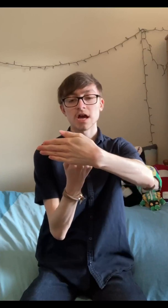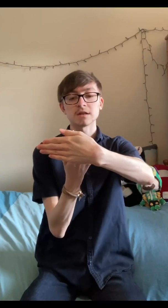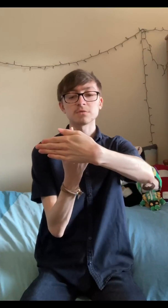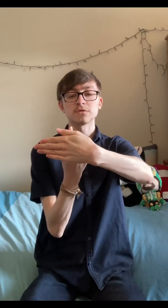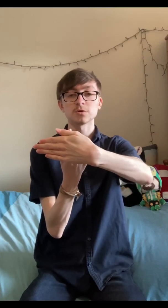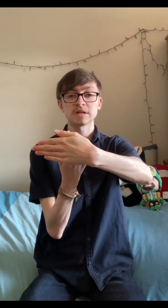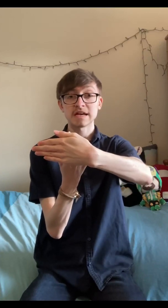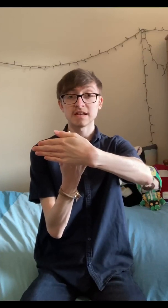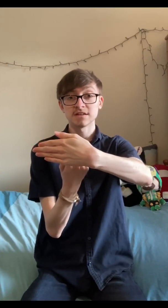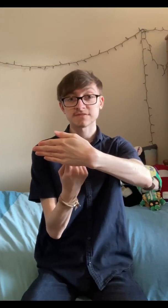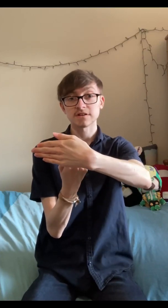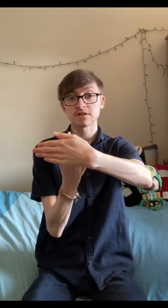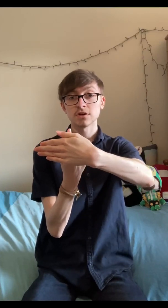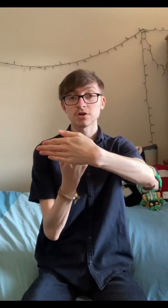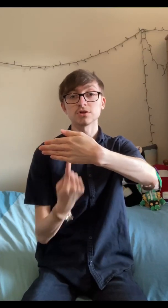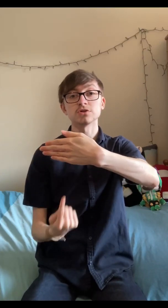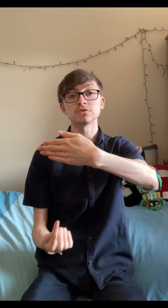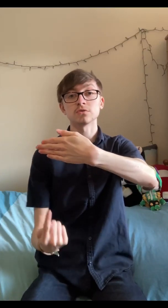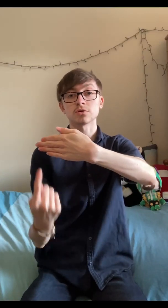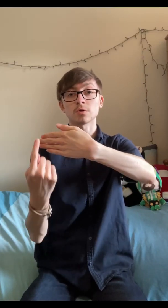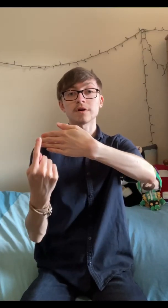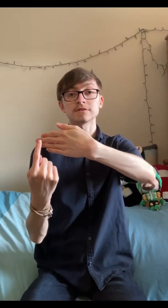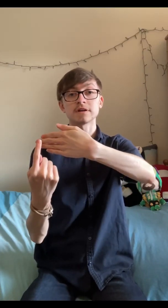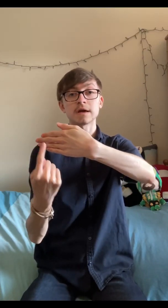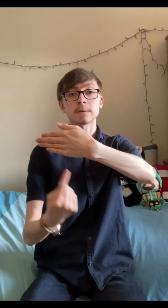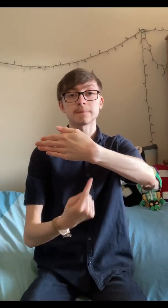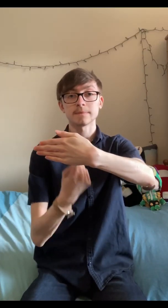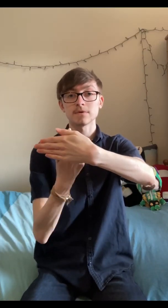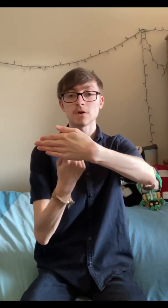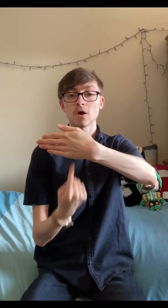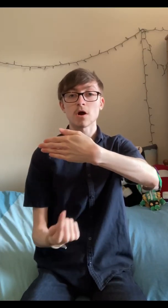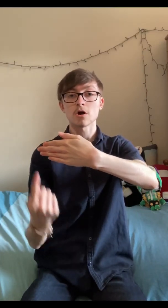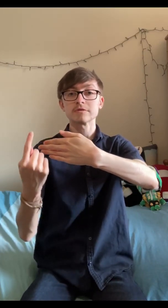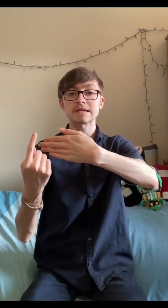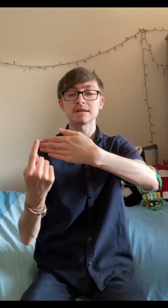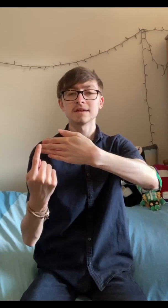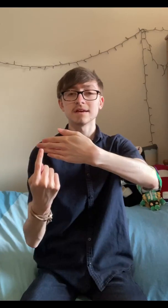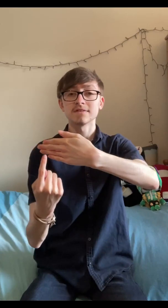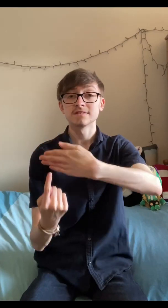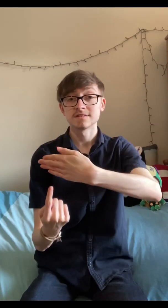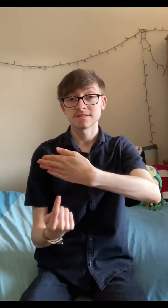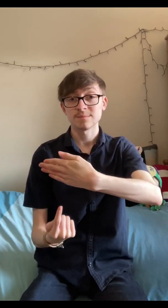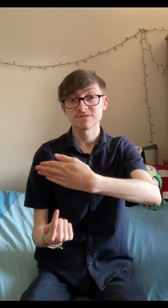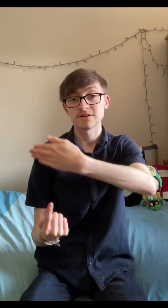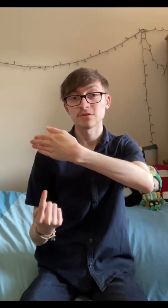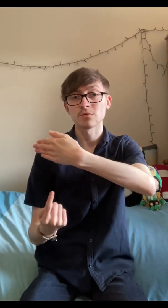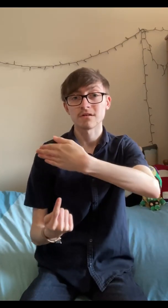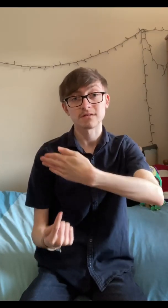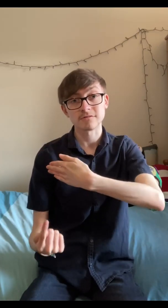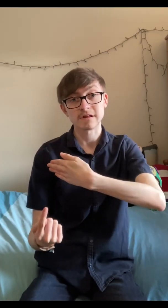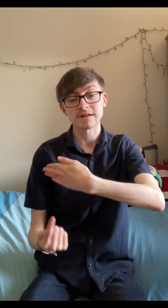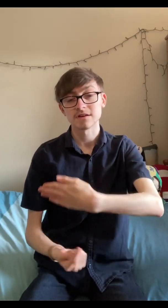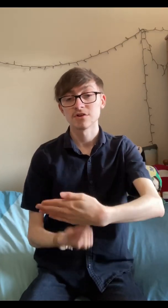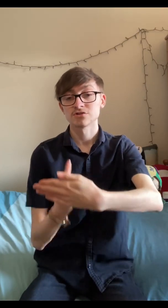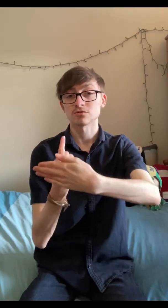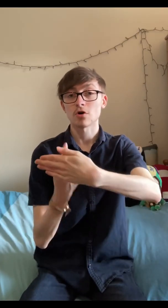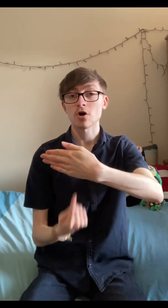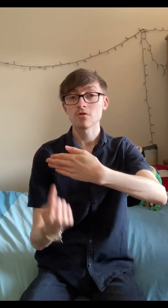then with dominant hand index finger, you go under it and up. Only. This is the same sign for the word lonely. So